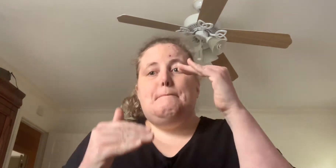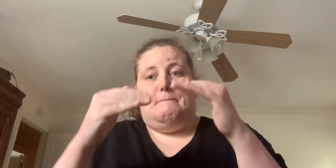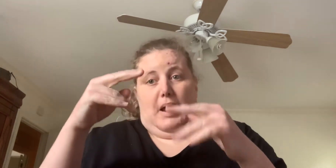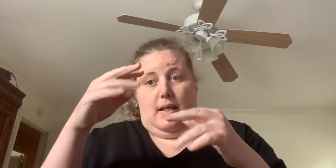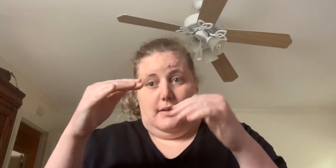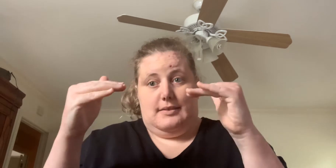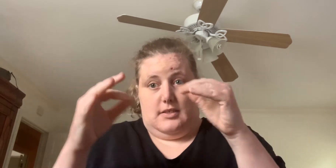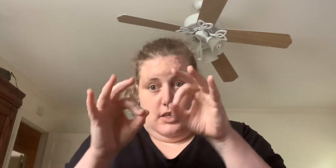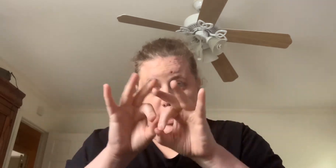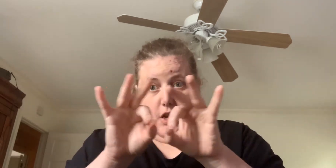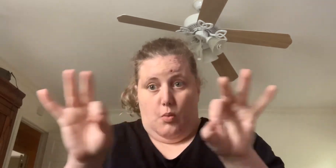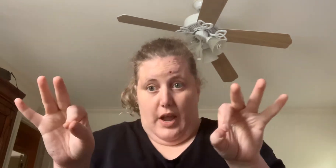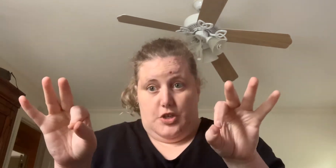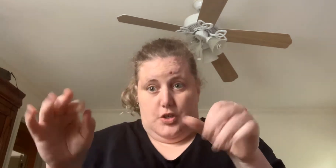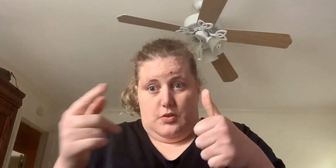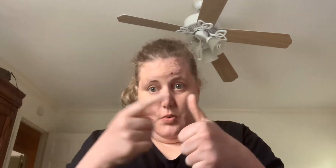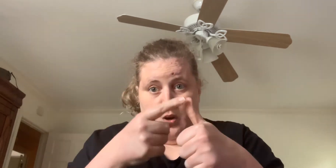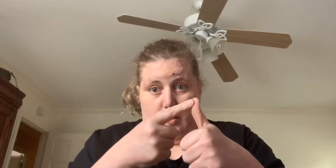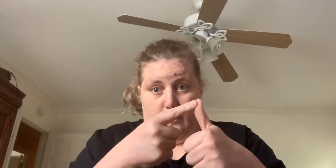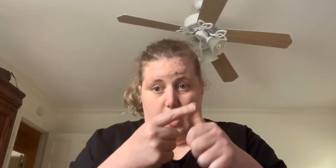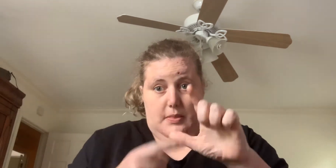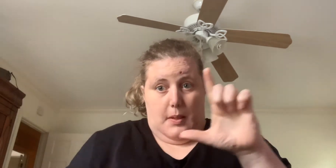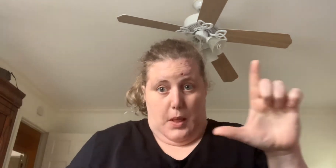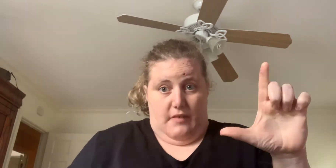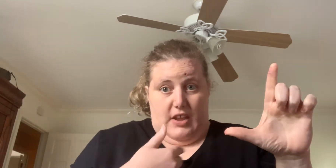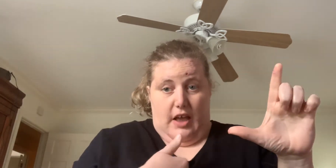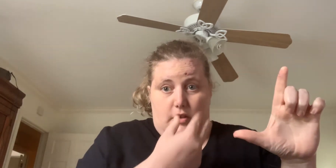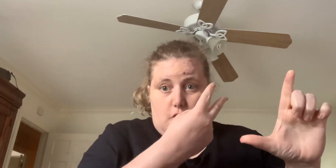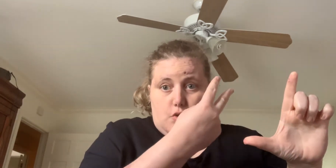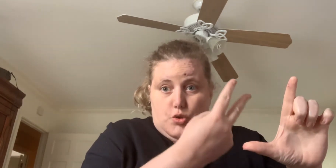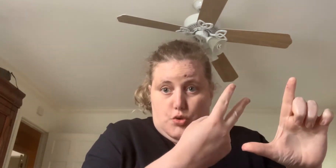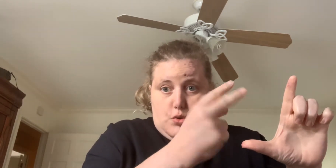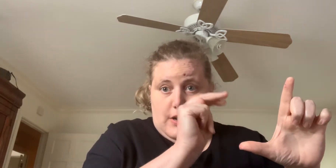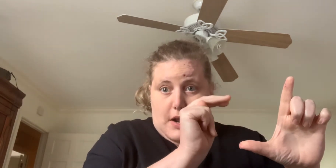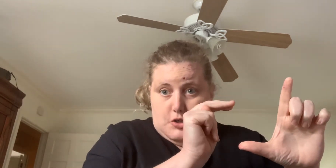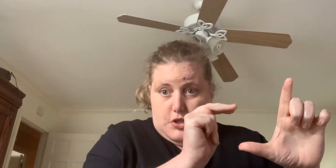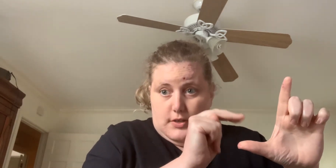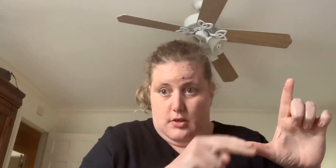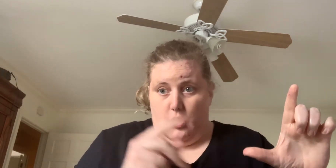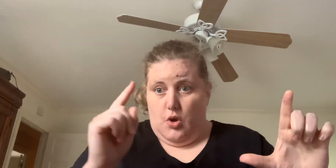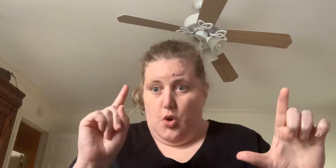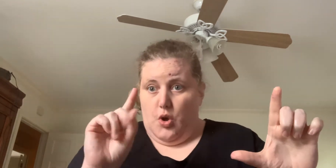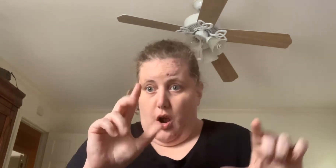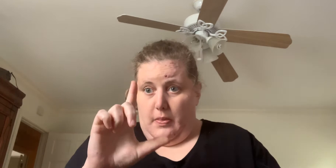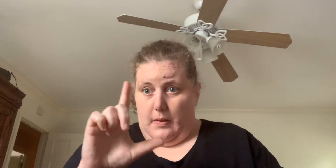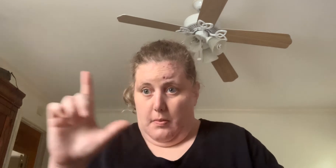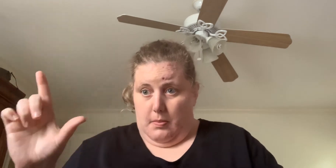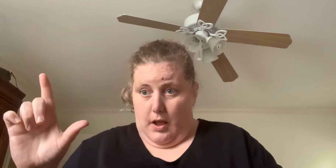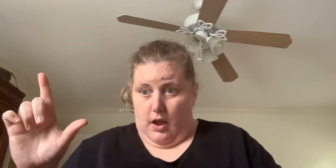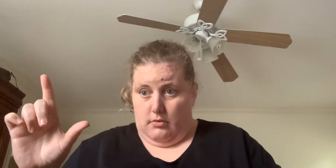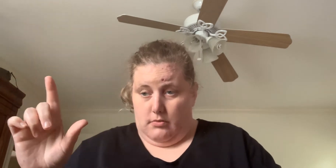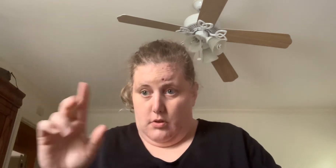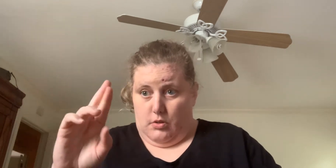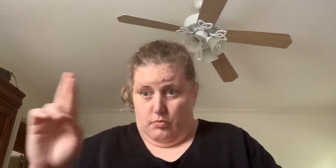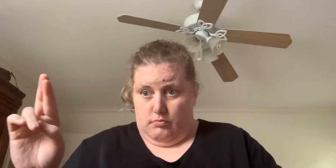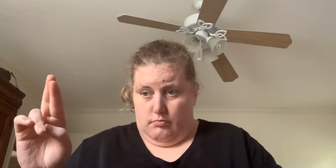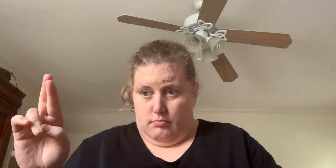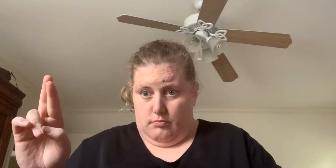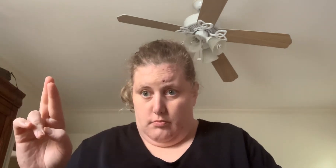have 2 nitrogens, whereas we only have 1 on the right. We have 2 hydrogens on the left, and we have 3 on the right. So if we started